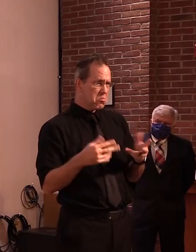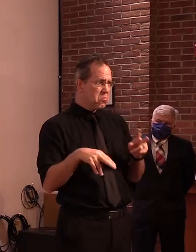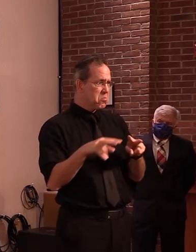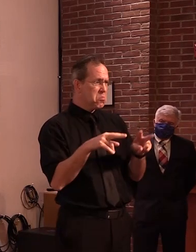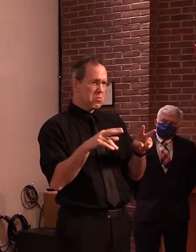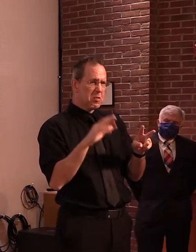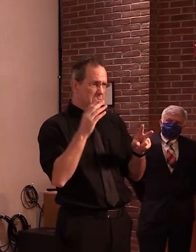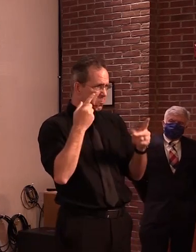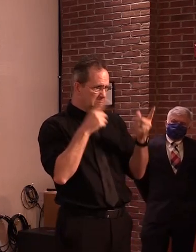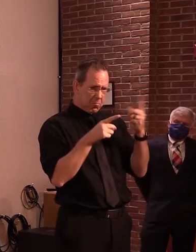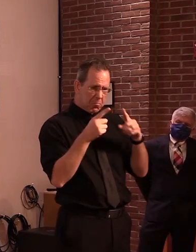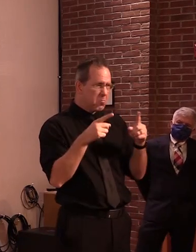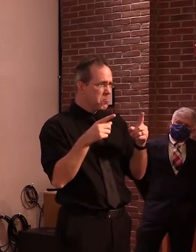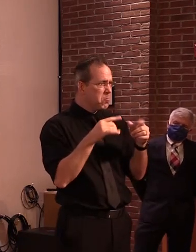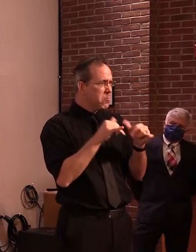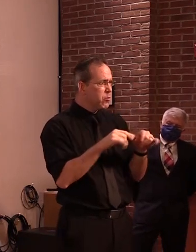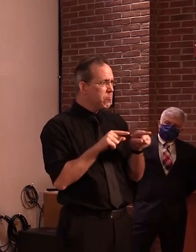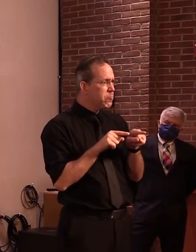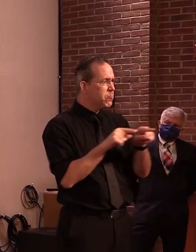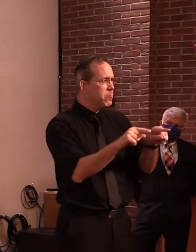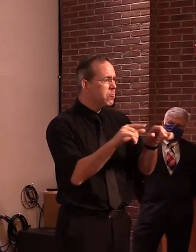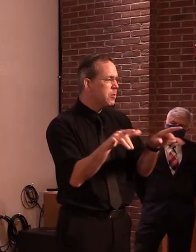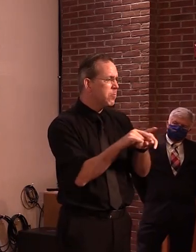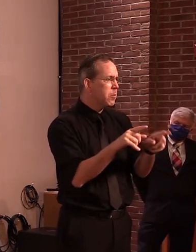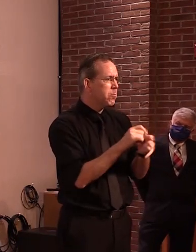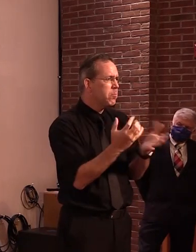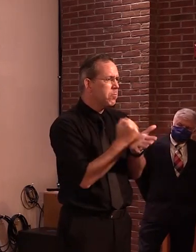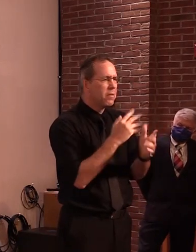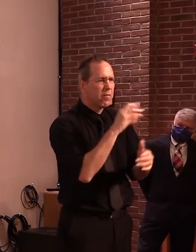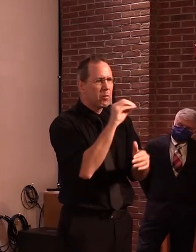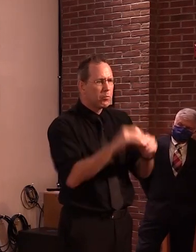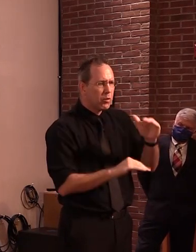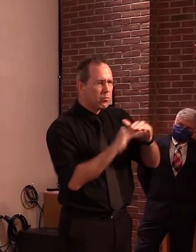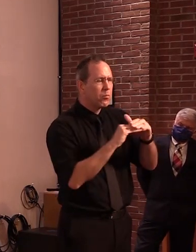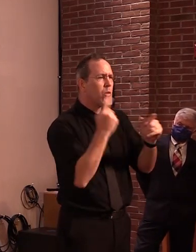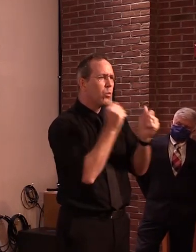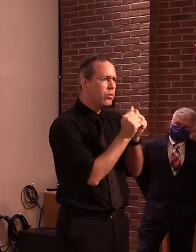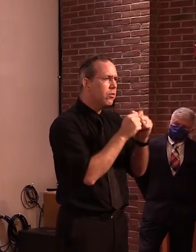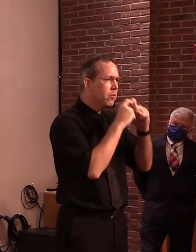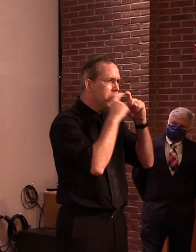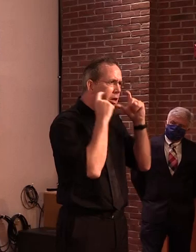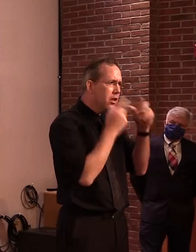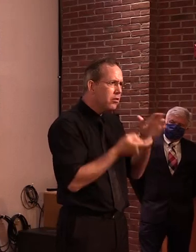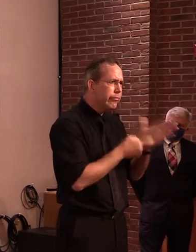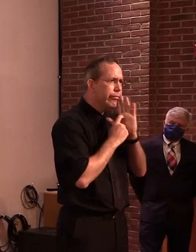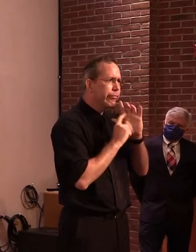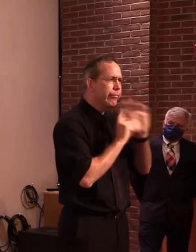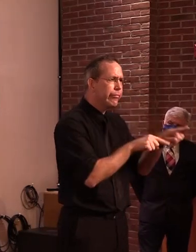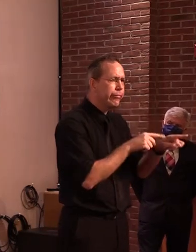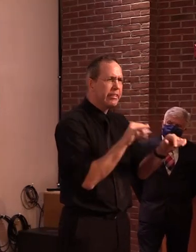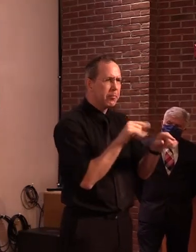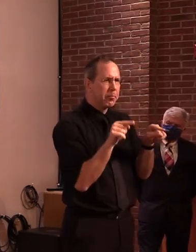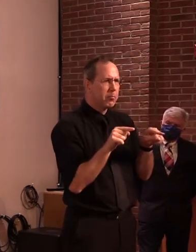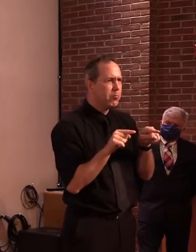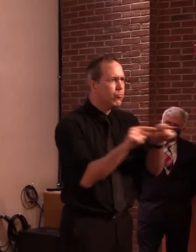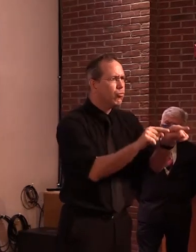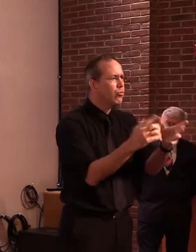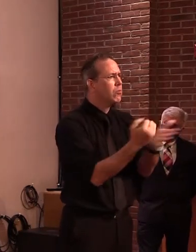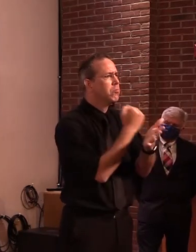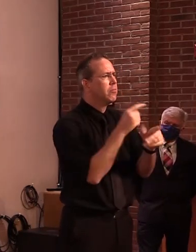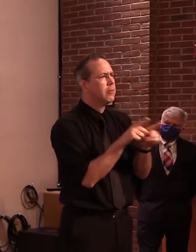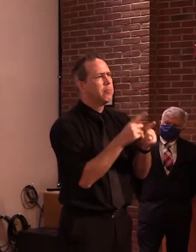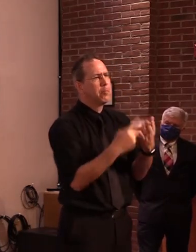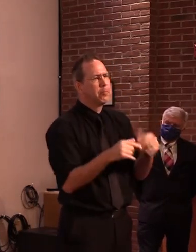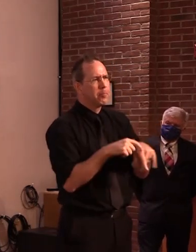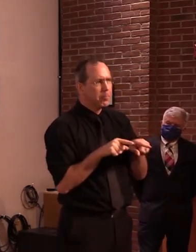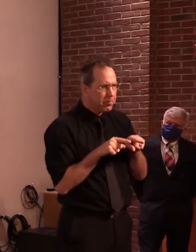perfect sense to open up the retail market as well. Dr. Levine, and again, I'll let him speak for